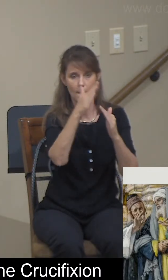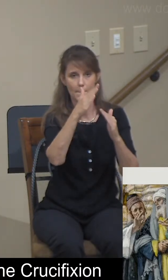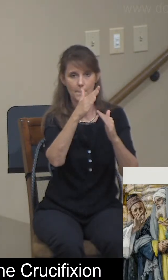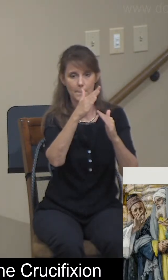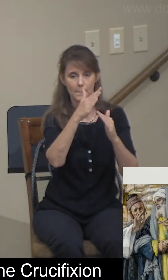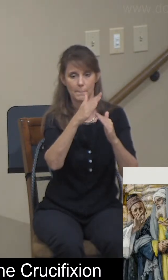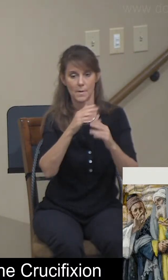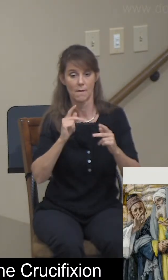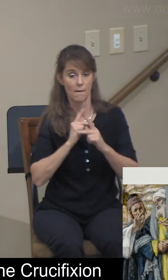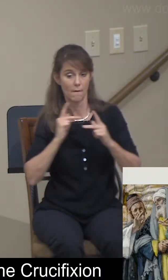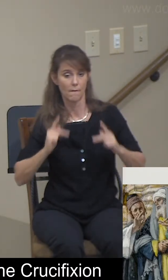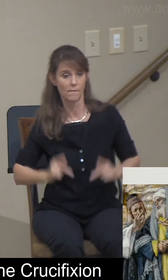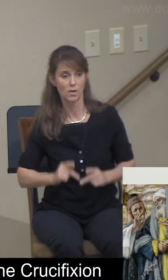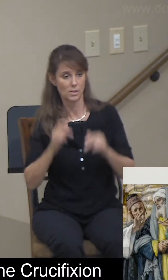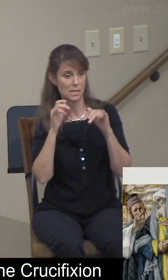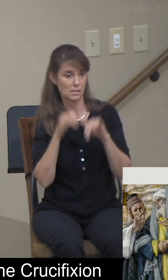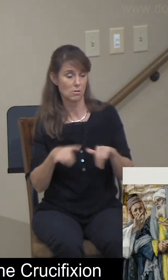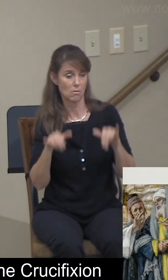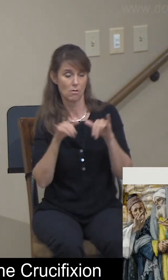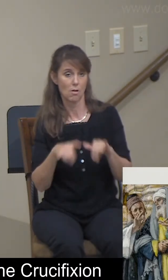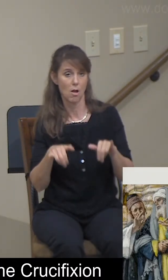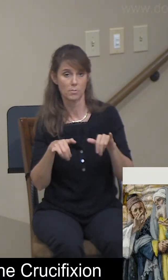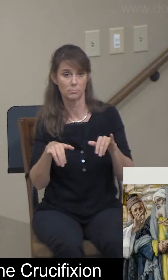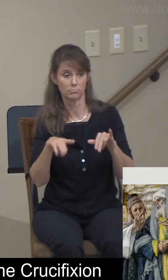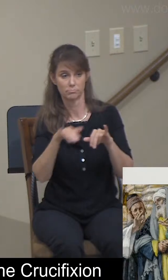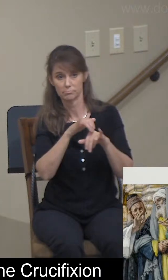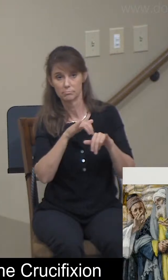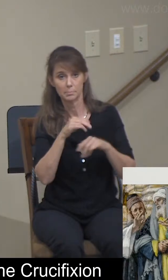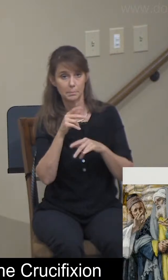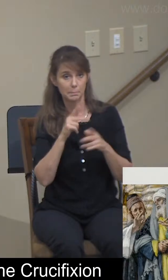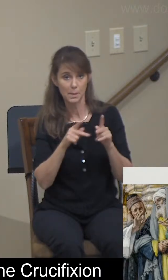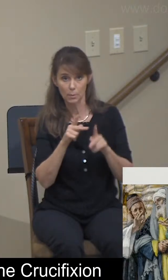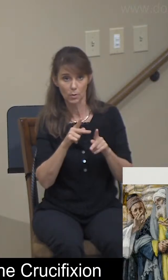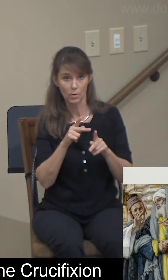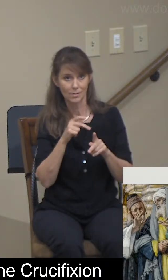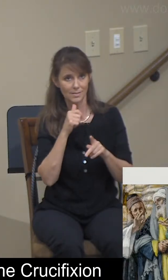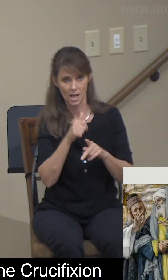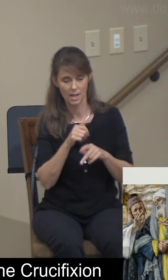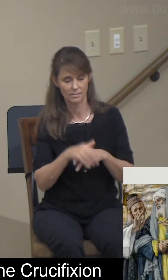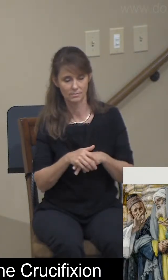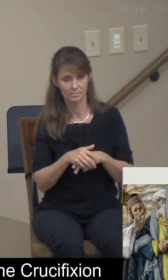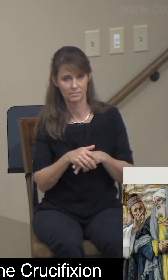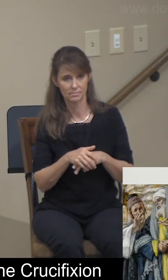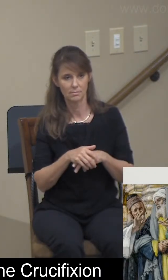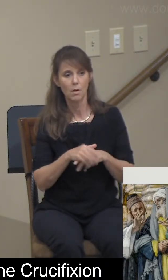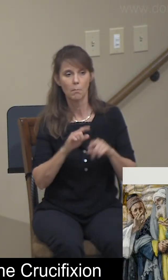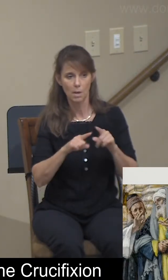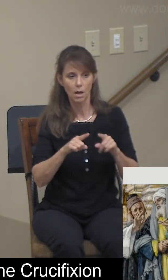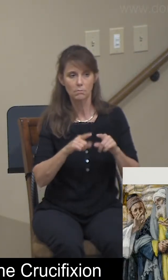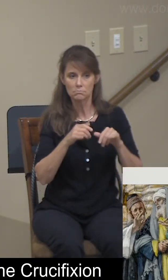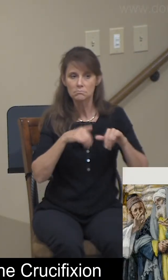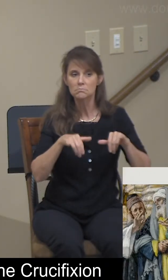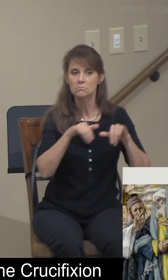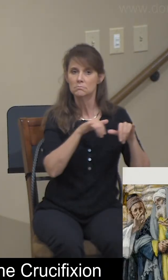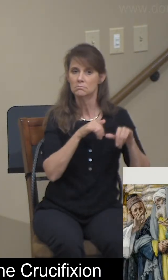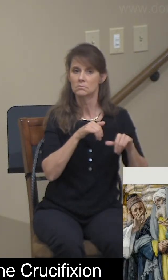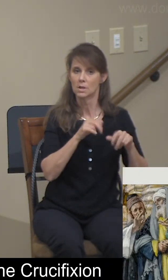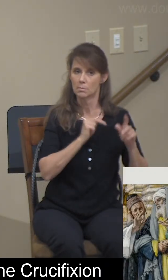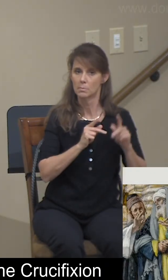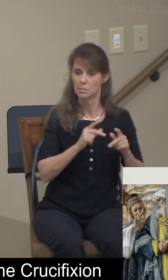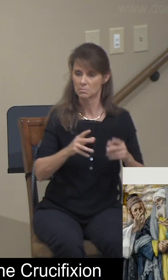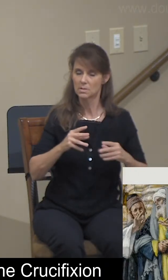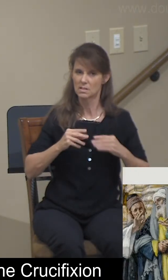The Pharisees are not common people, but they're generally accepted by common people. They're a little bit